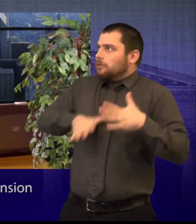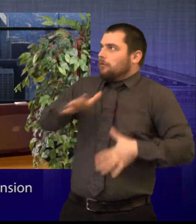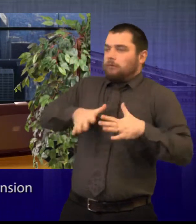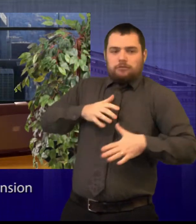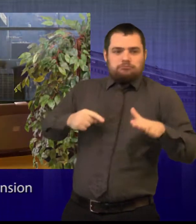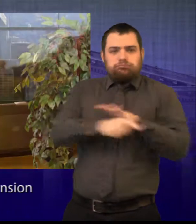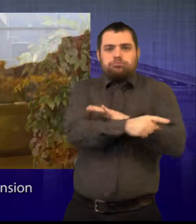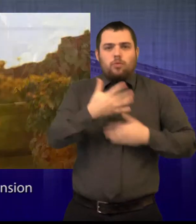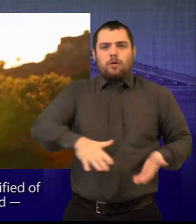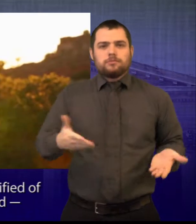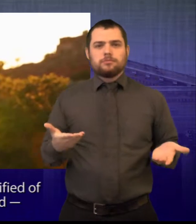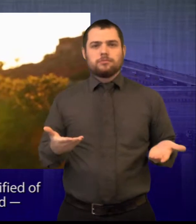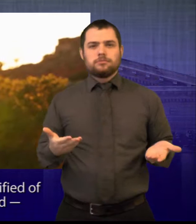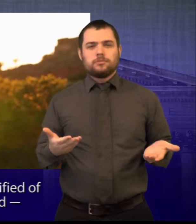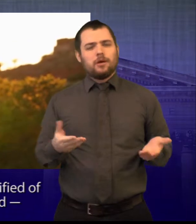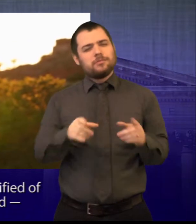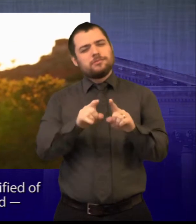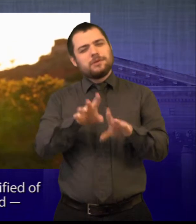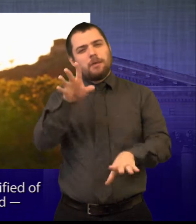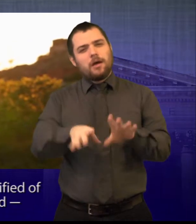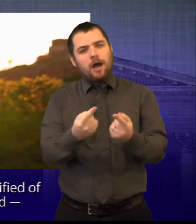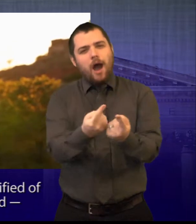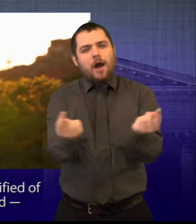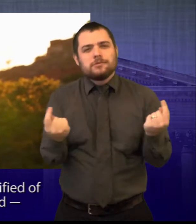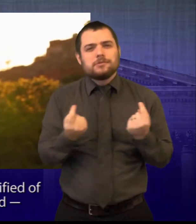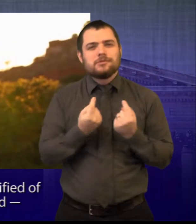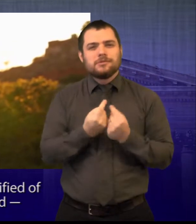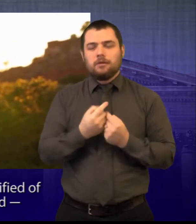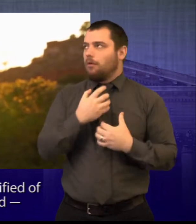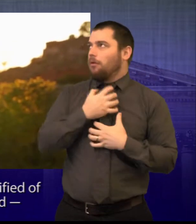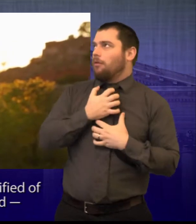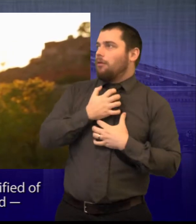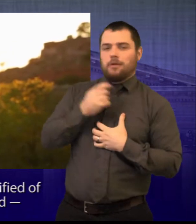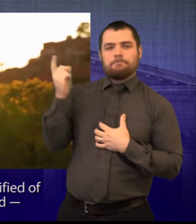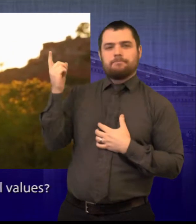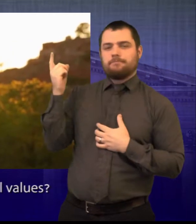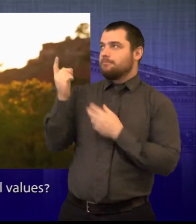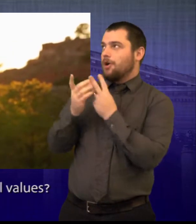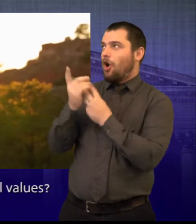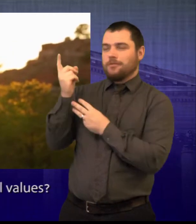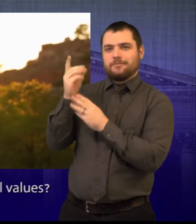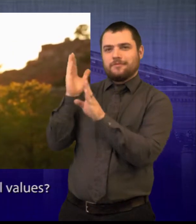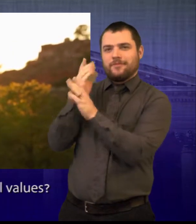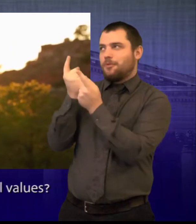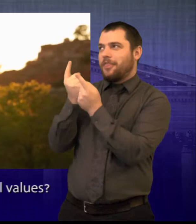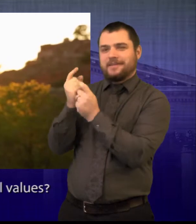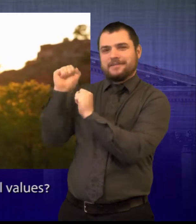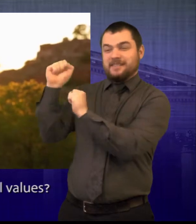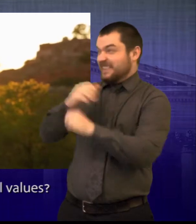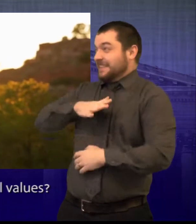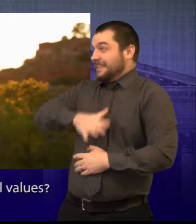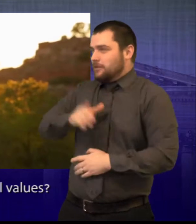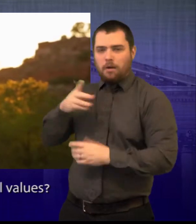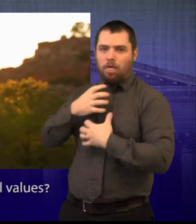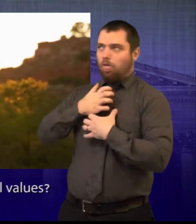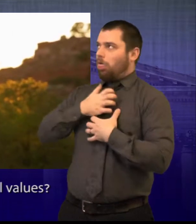all-powerful. Why is it that we are so terrified of the things we most need, invisible,